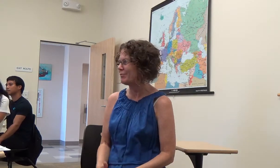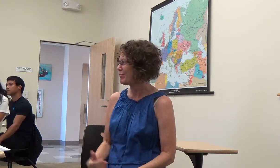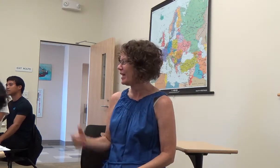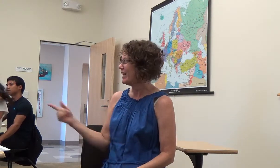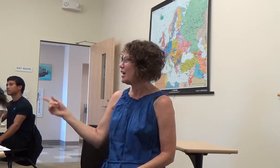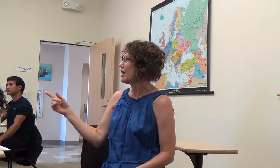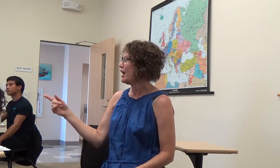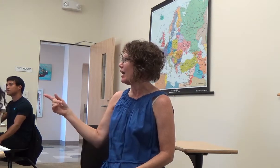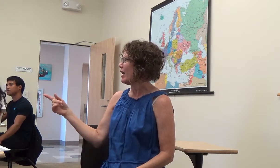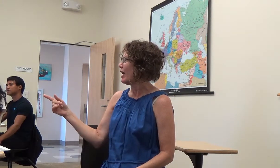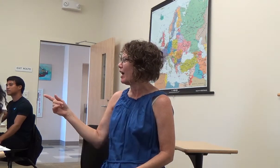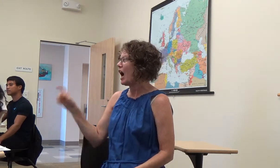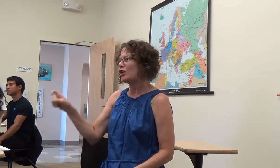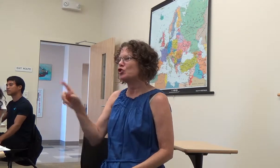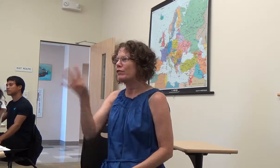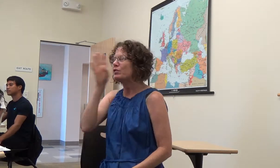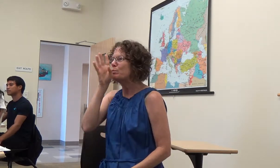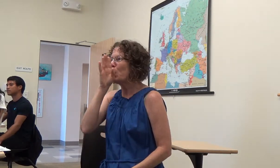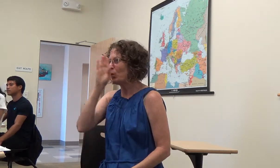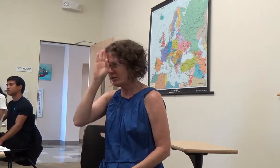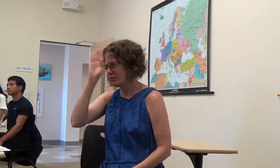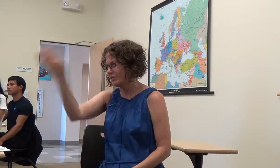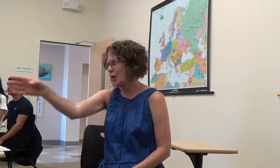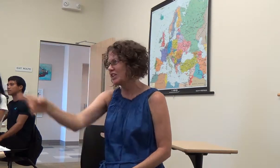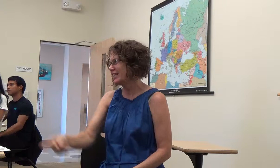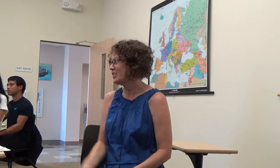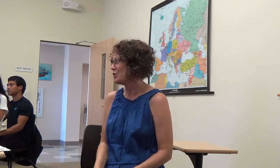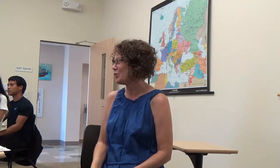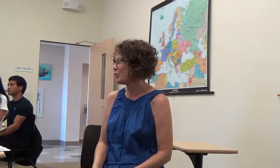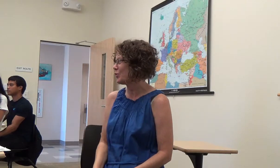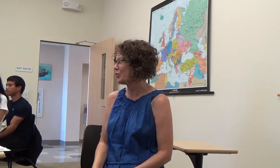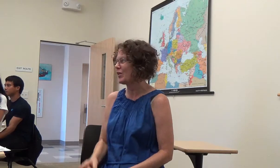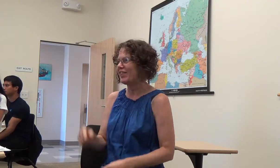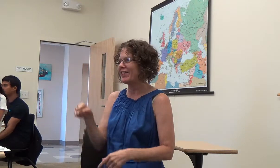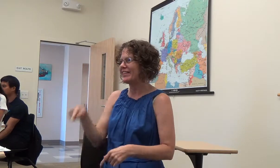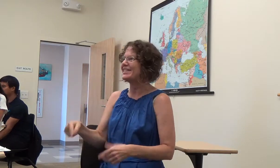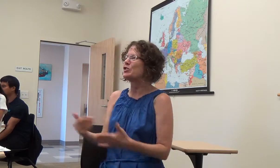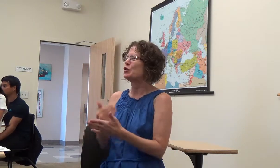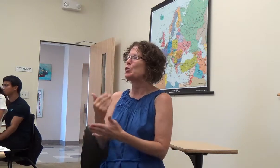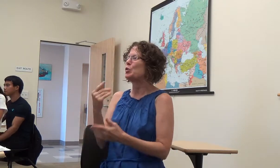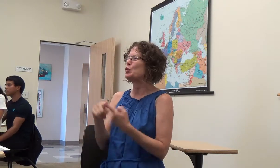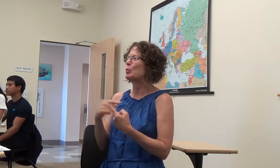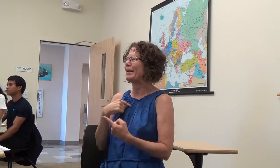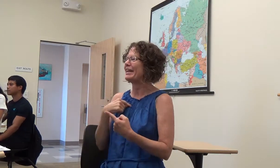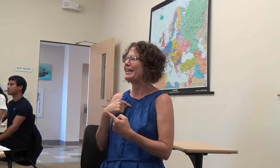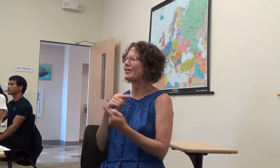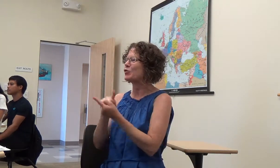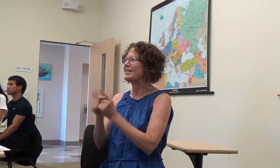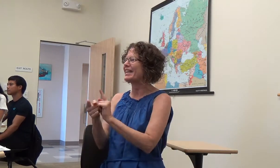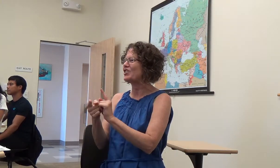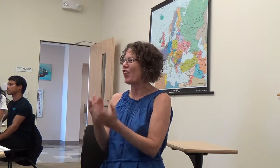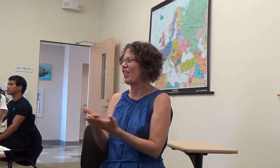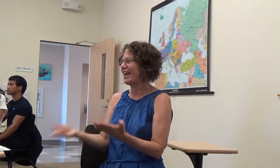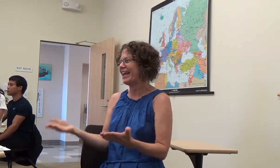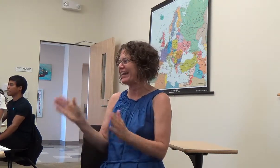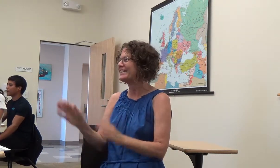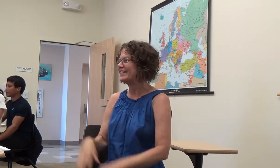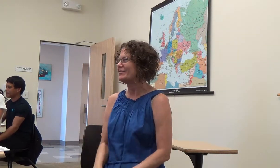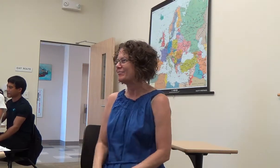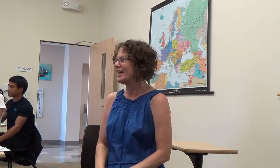I should have spoken to you first. Because this is kind of neat to be the translation and